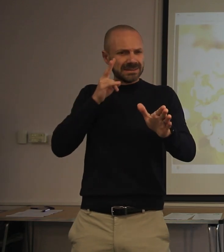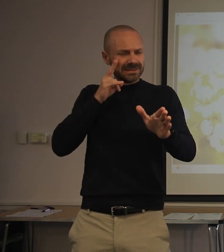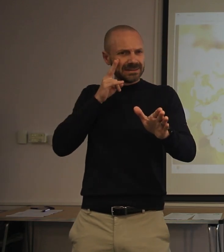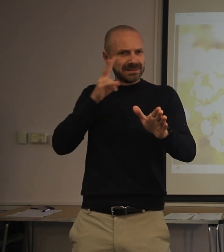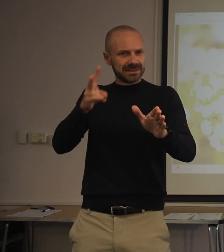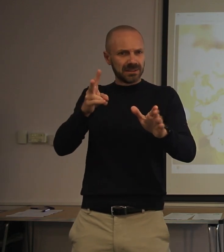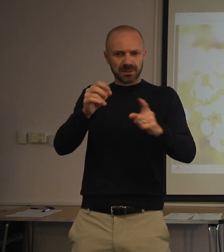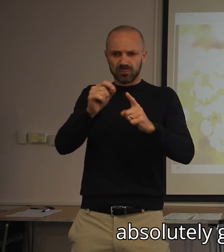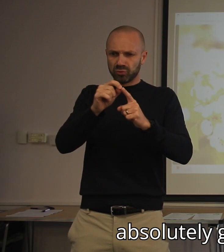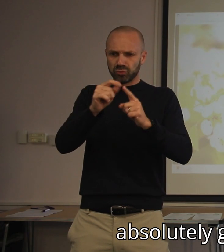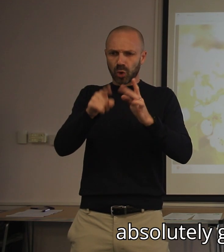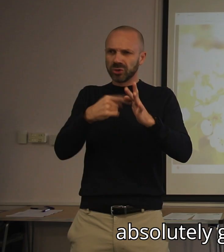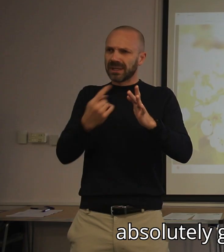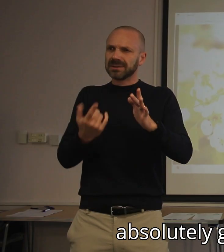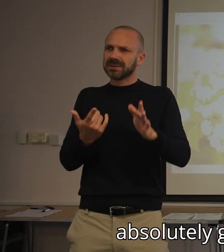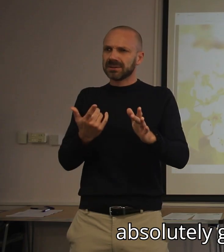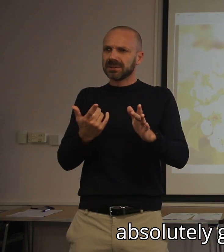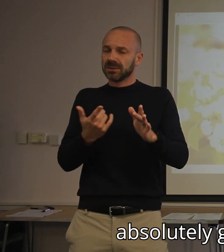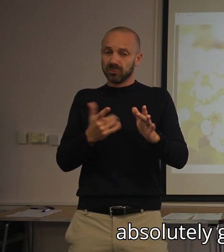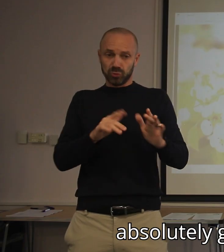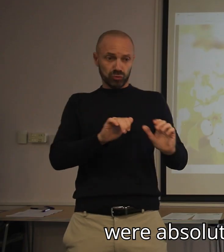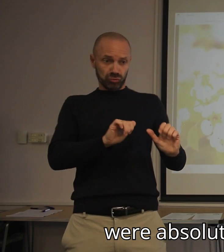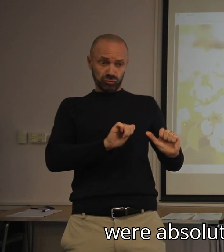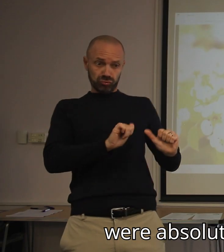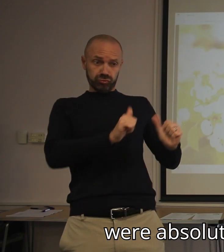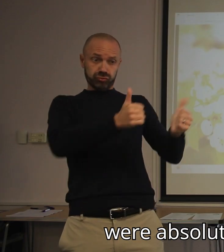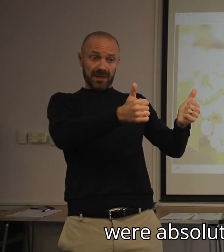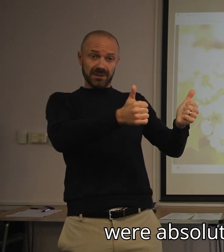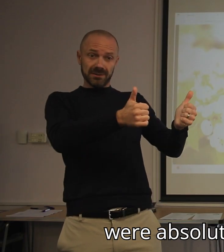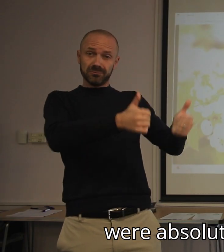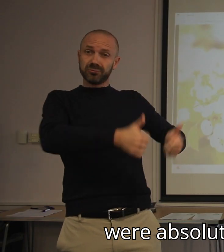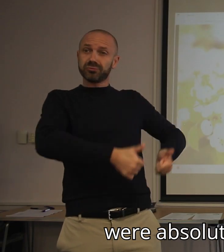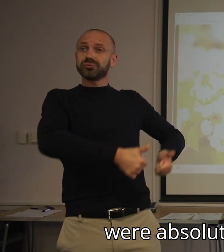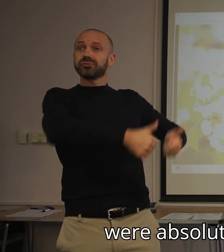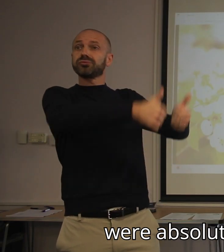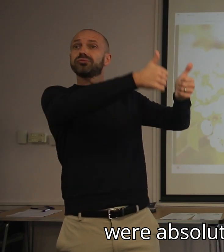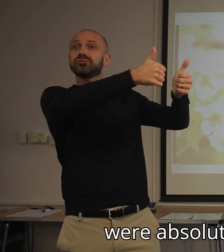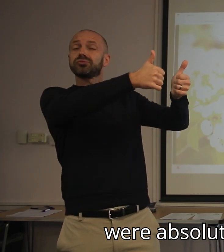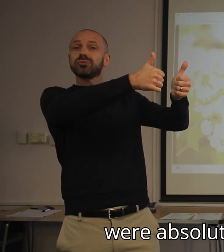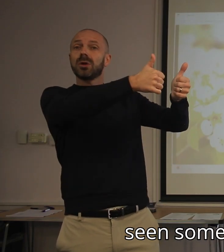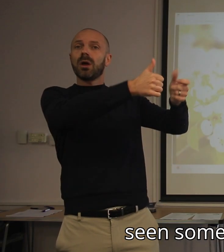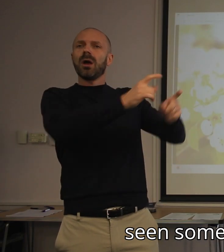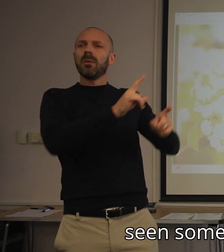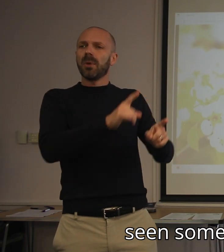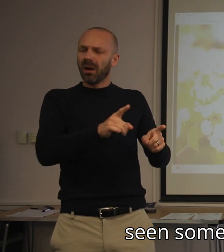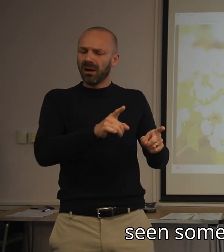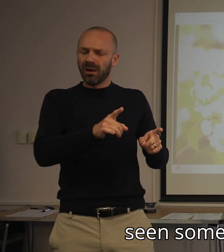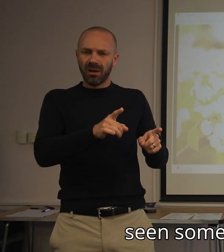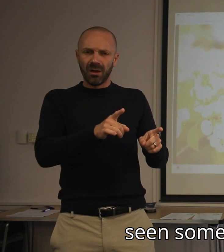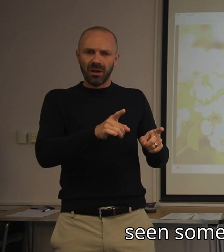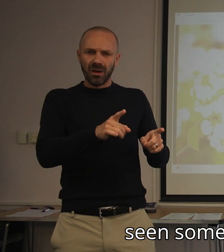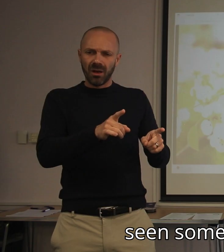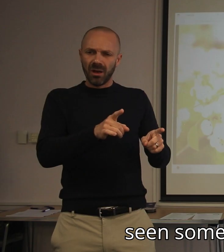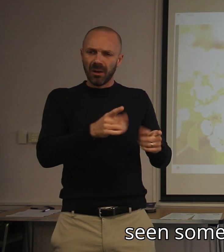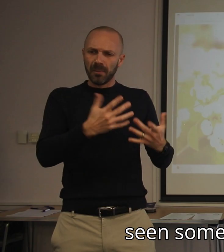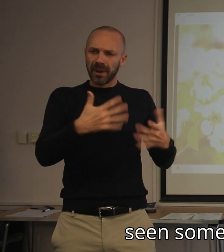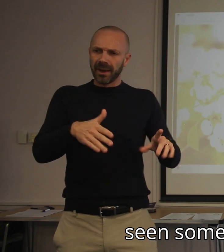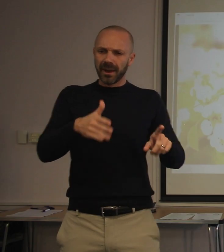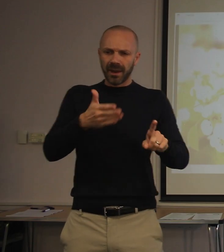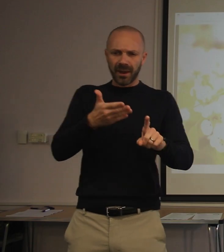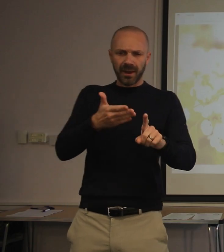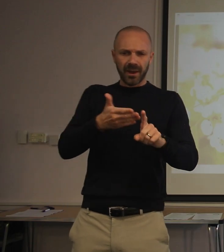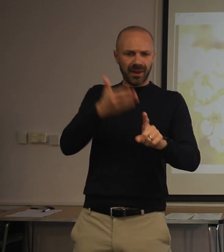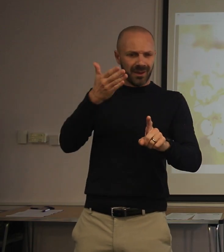projects. Absolutely great, they looked like they were absolutely fantastic, but we've also seen some things that were